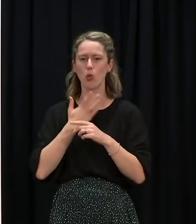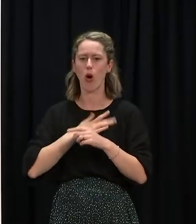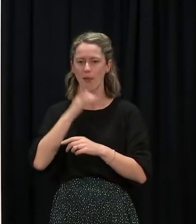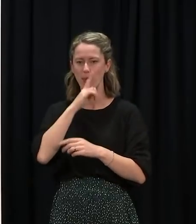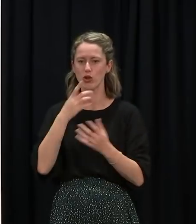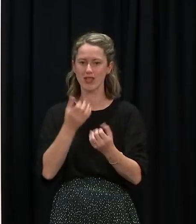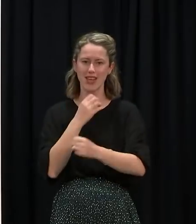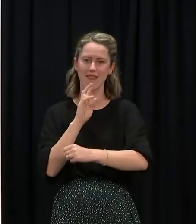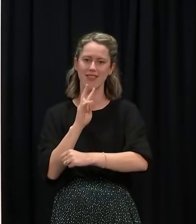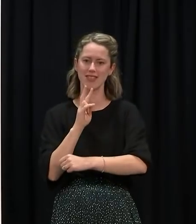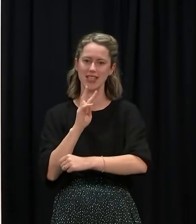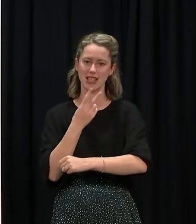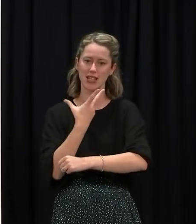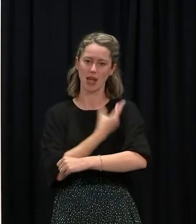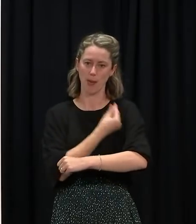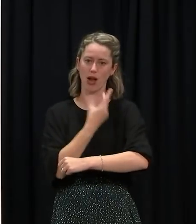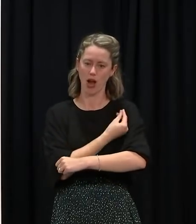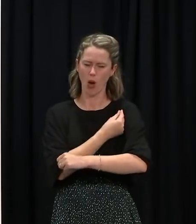rates, or